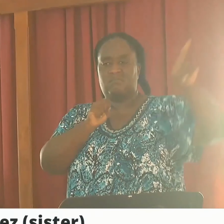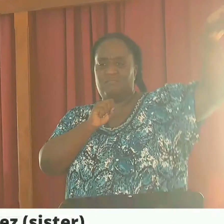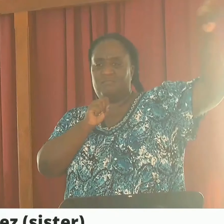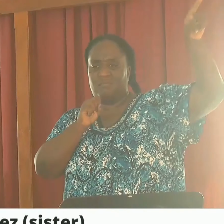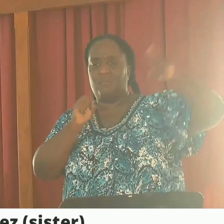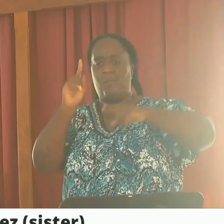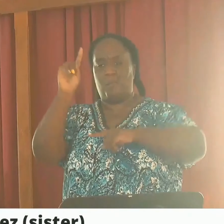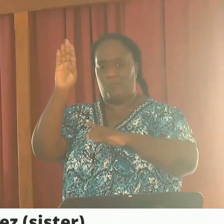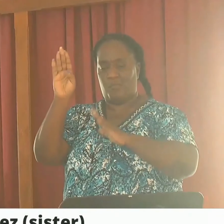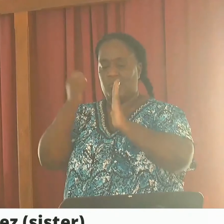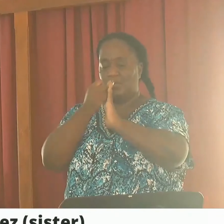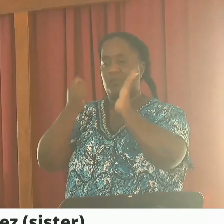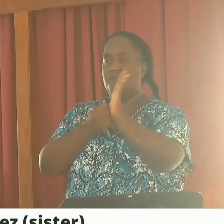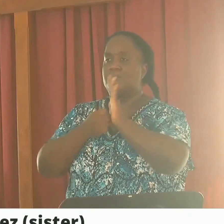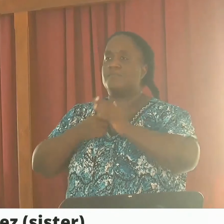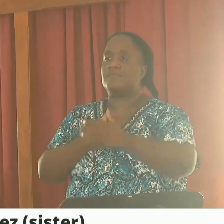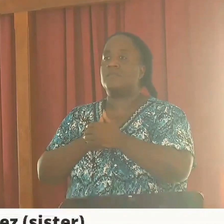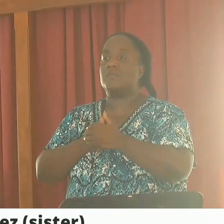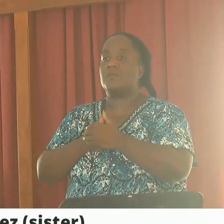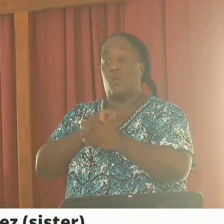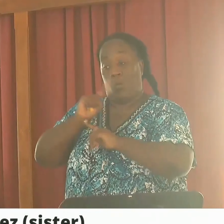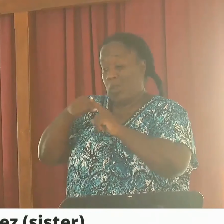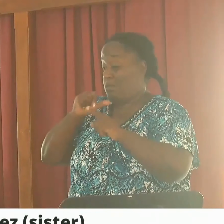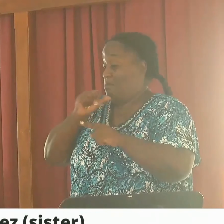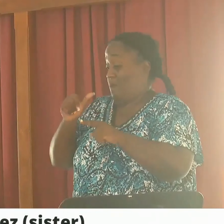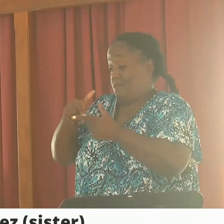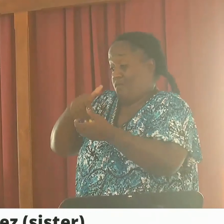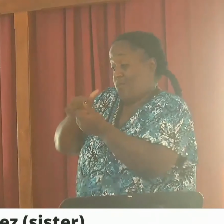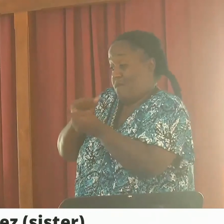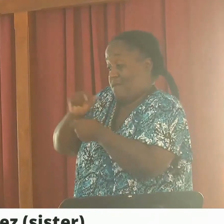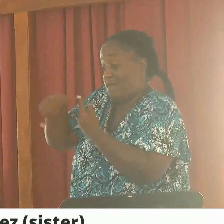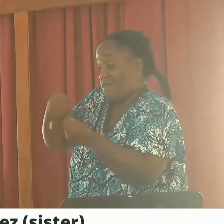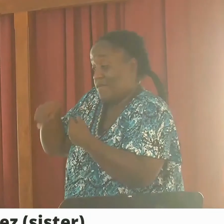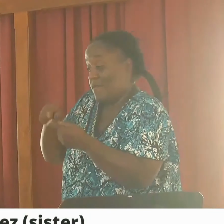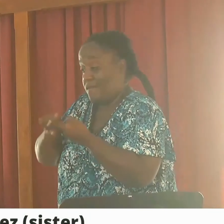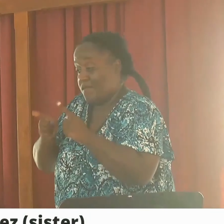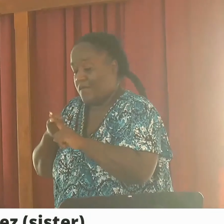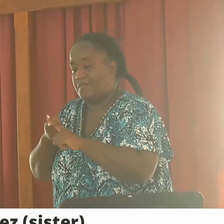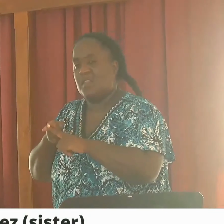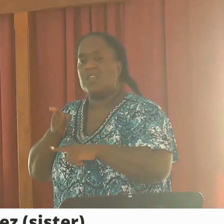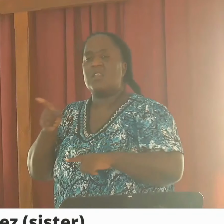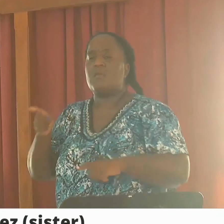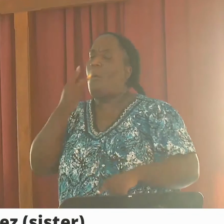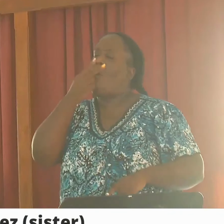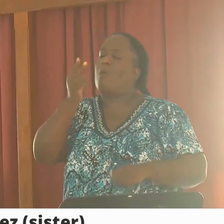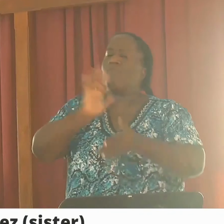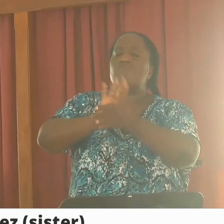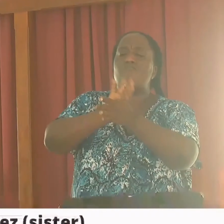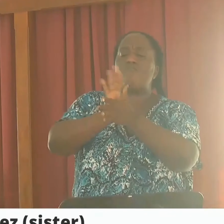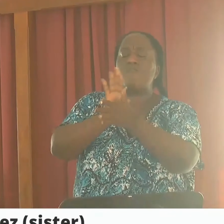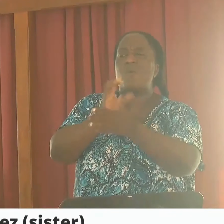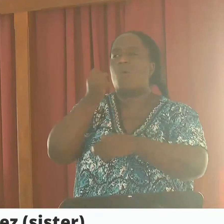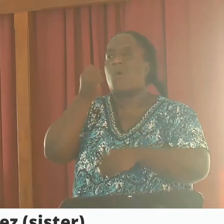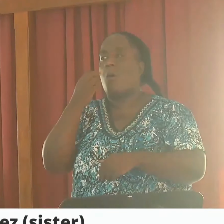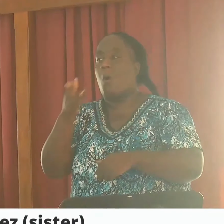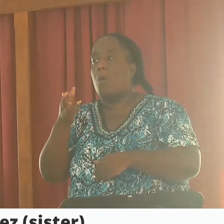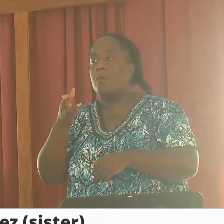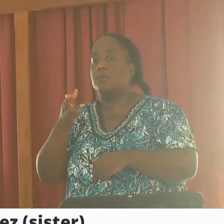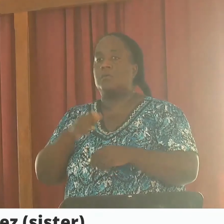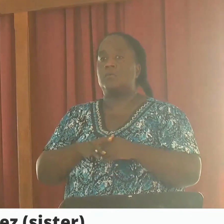Bridgetown. Then not hanging out with friends, he would spend his time watching a good movie, or